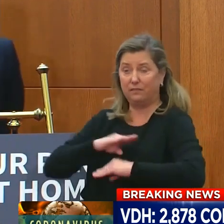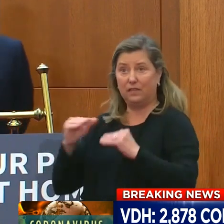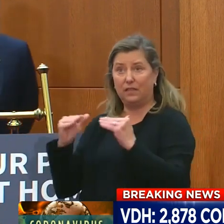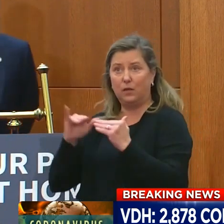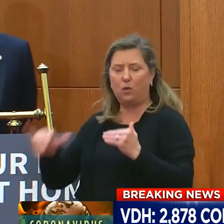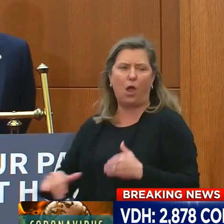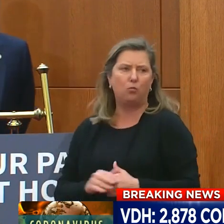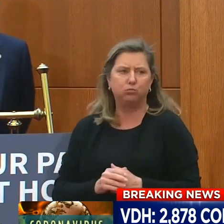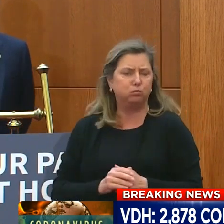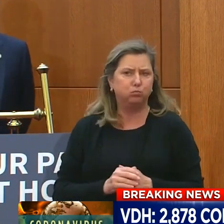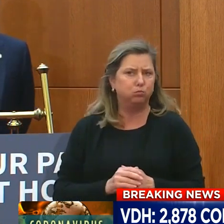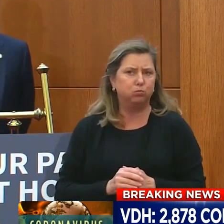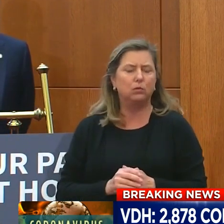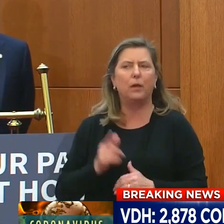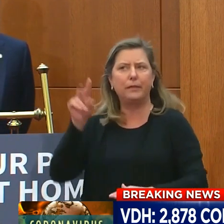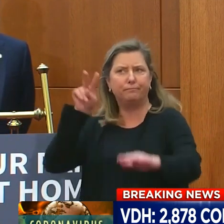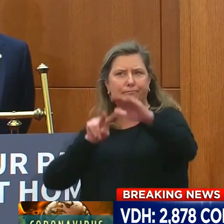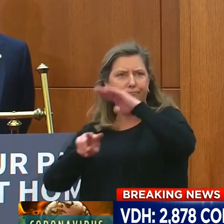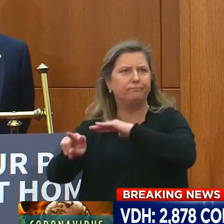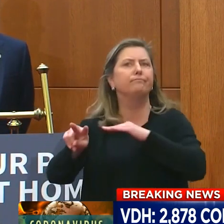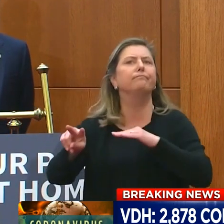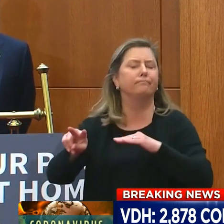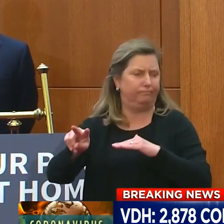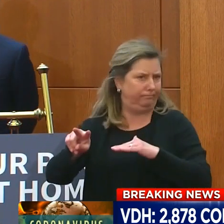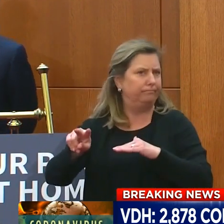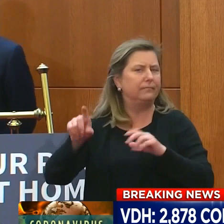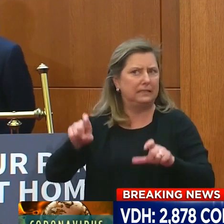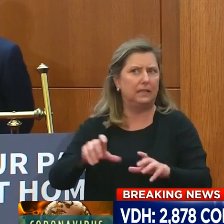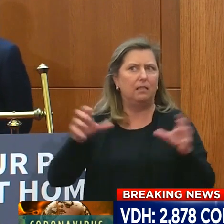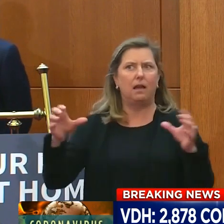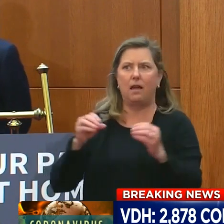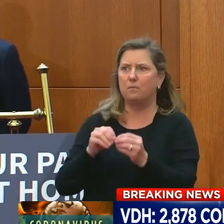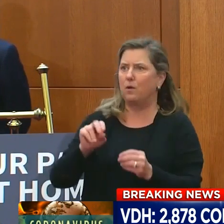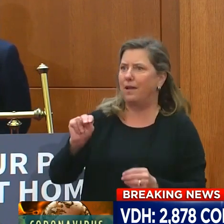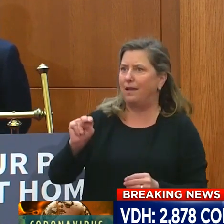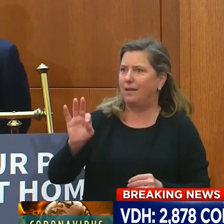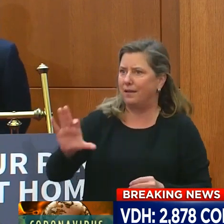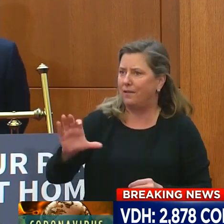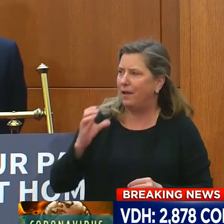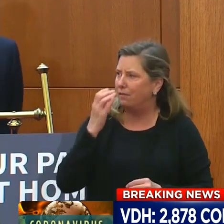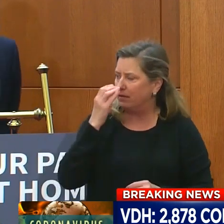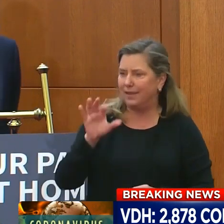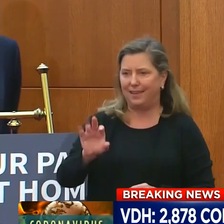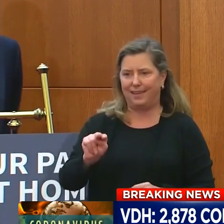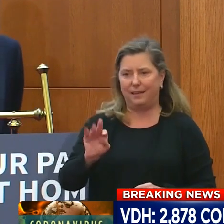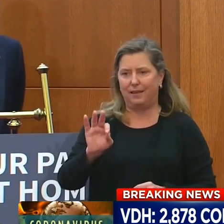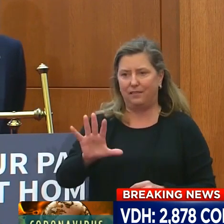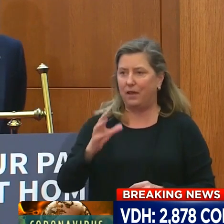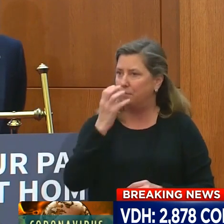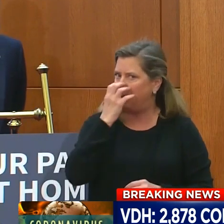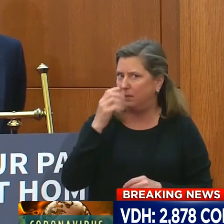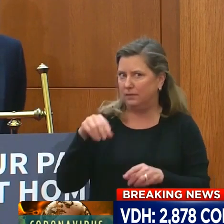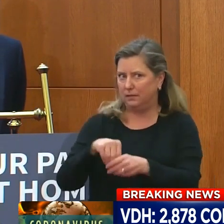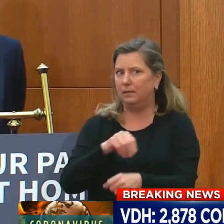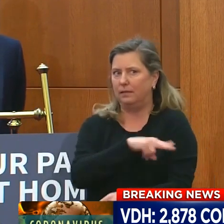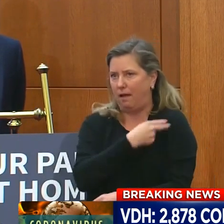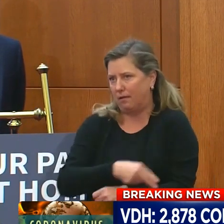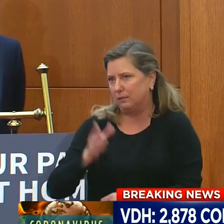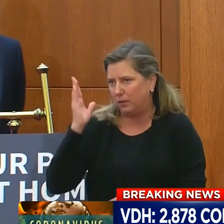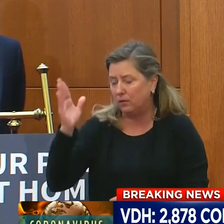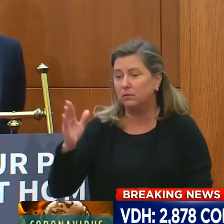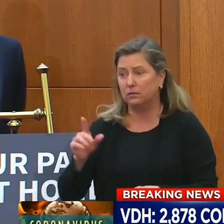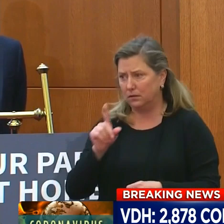we're anticipating a tremendous need for N95s in our hospitals. In fact, it was probably over a week ago that the governor